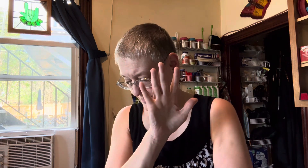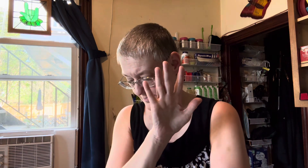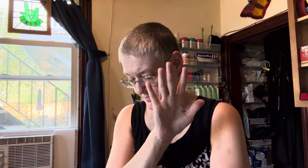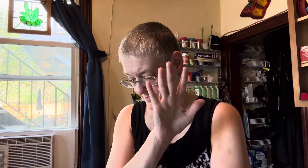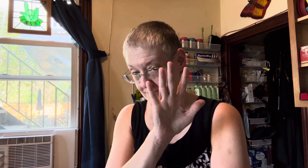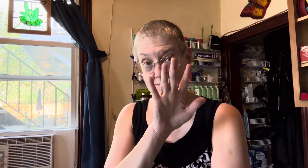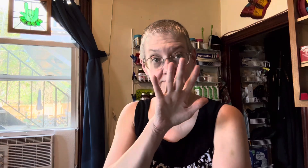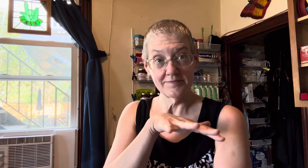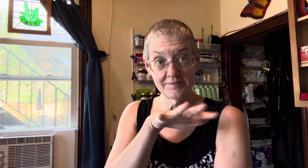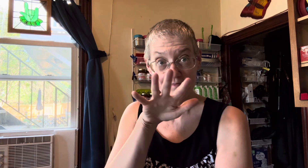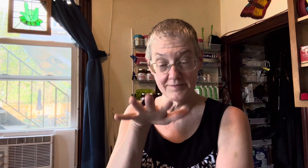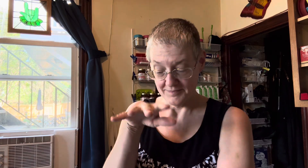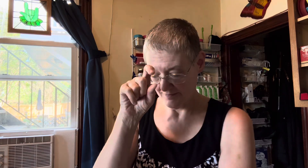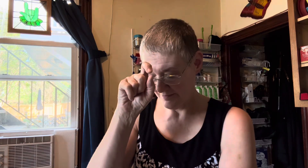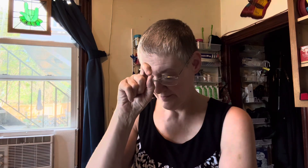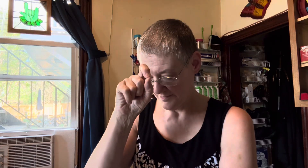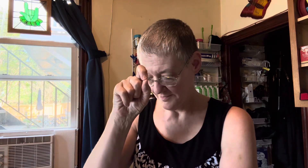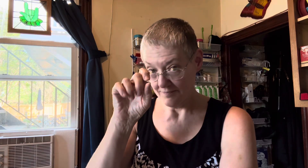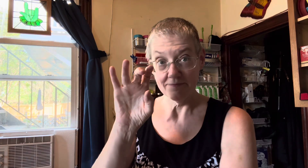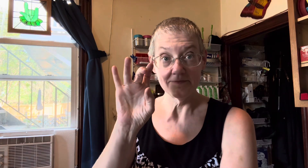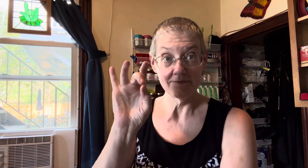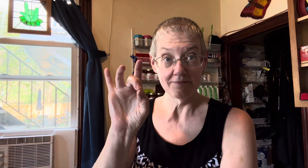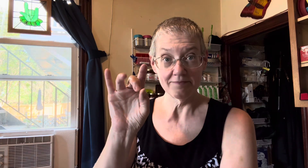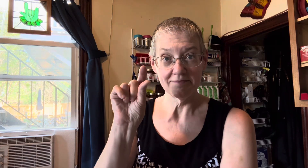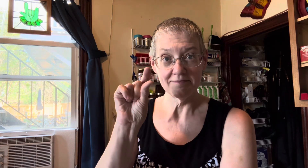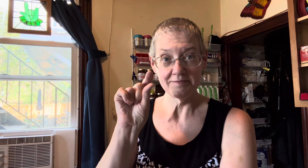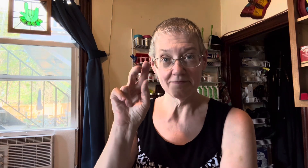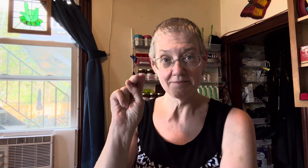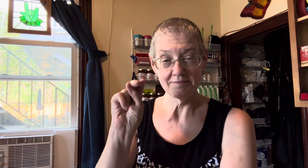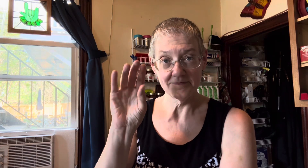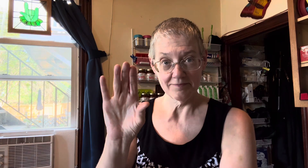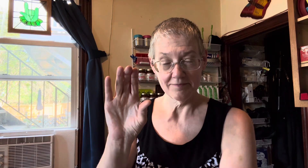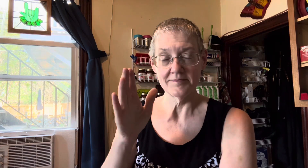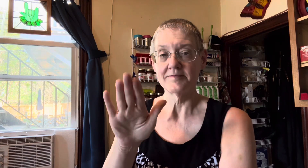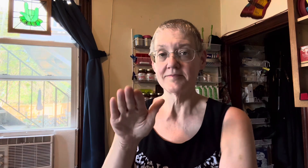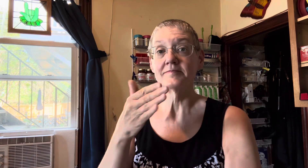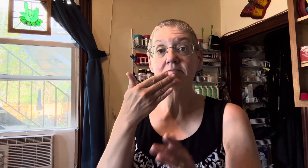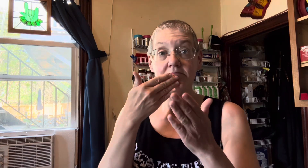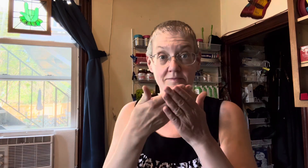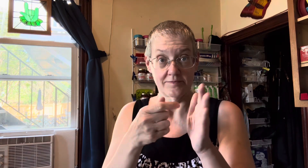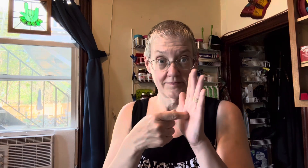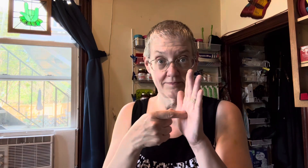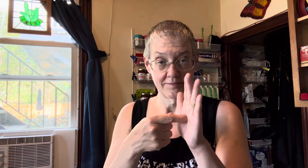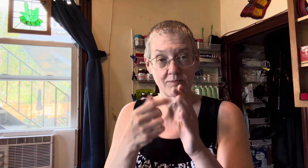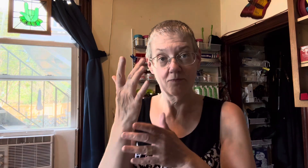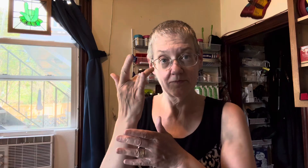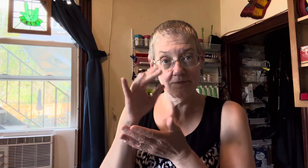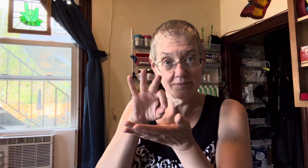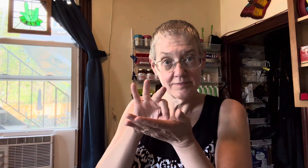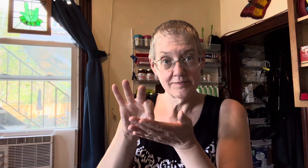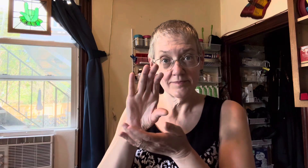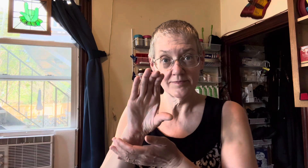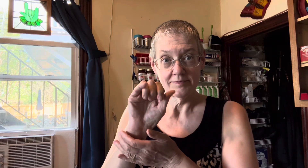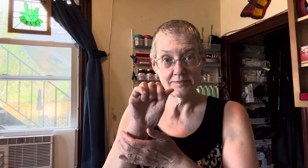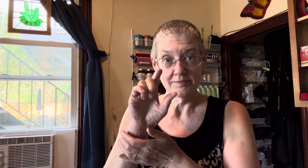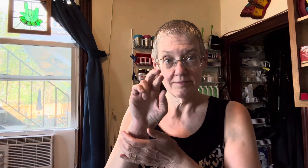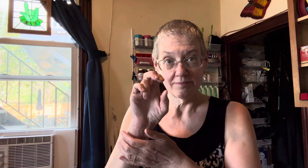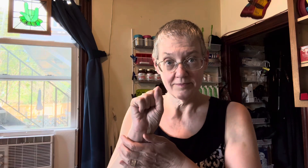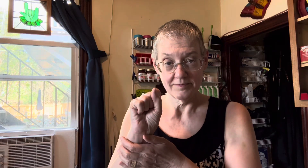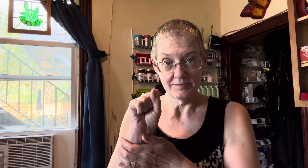eaten, let me check, 55.8 grams of net carbs. This is a good example about why we count